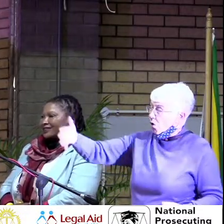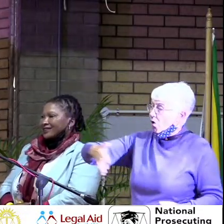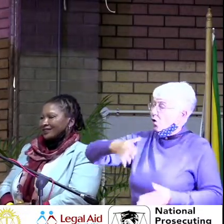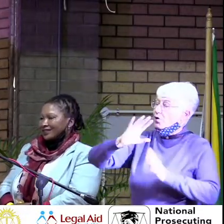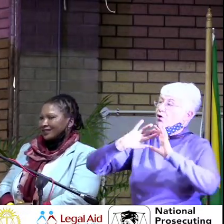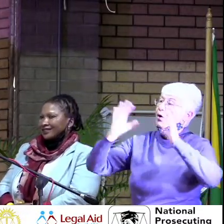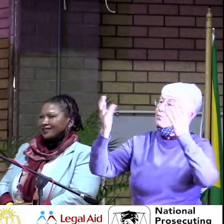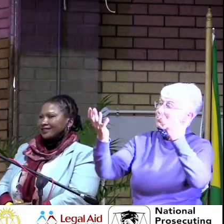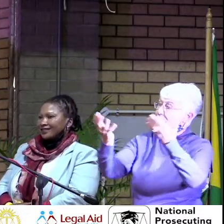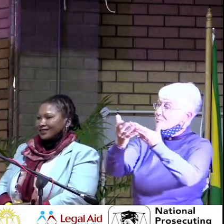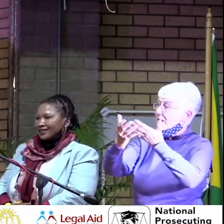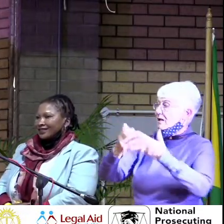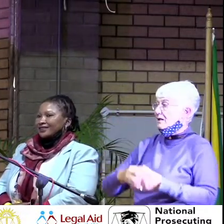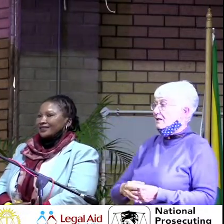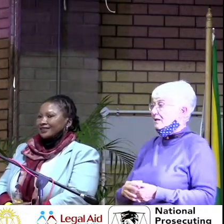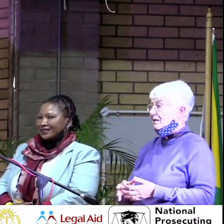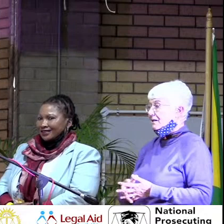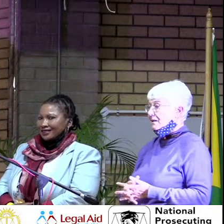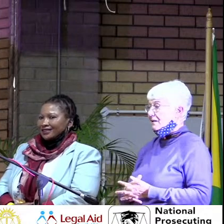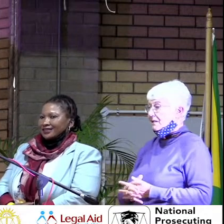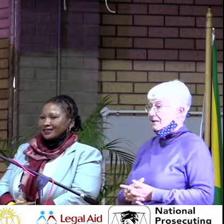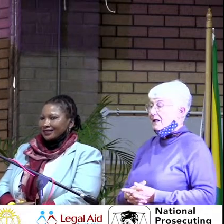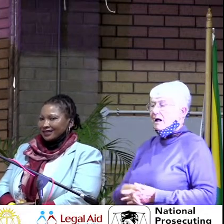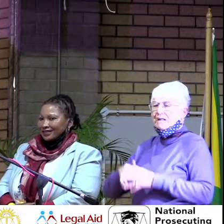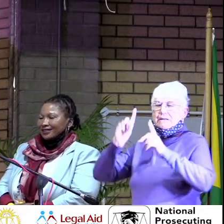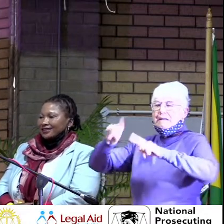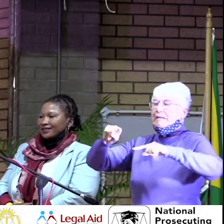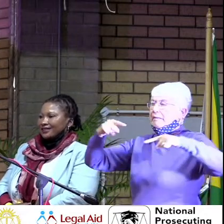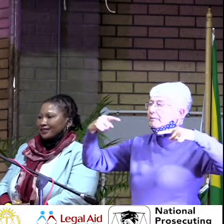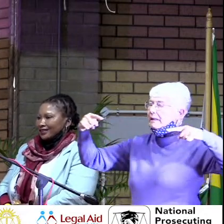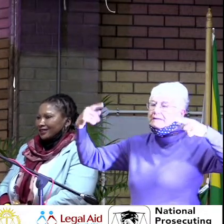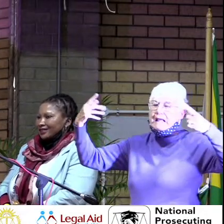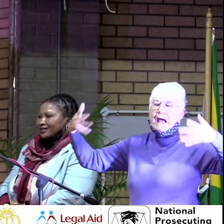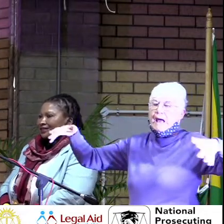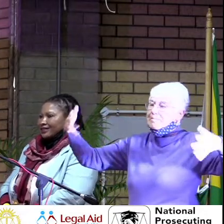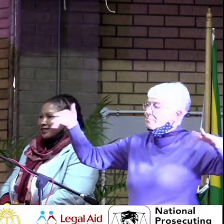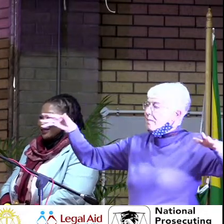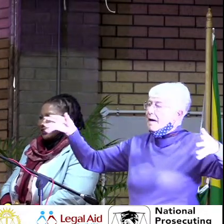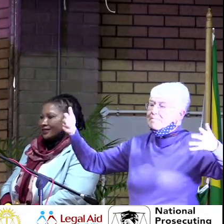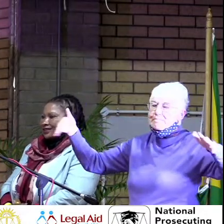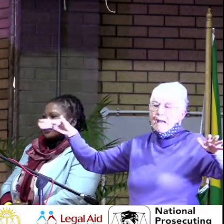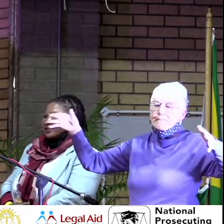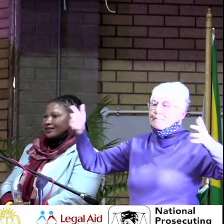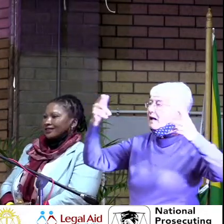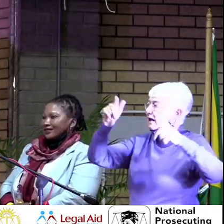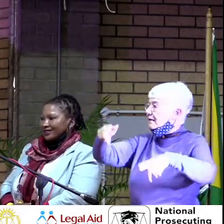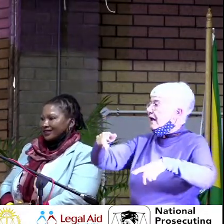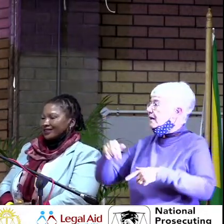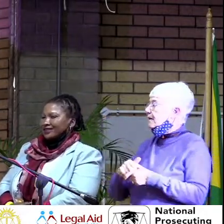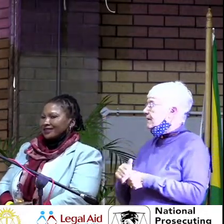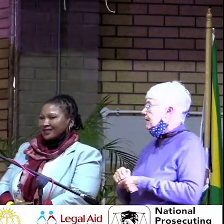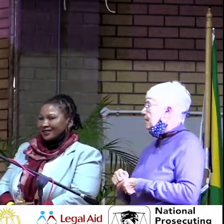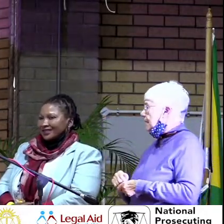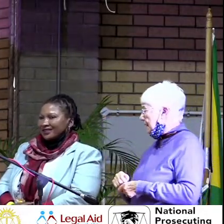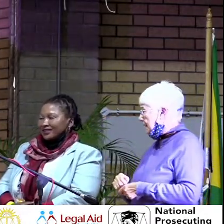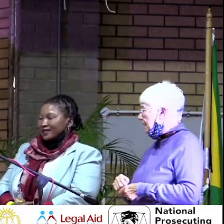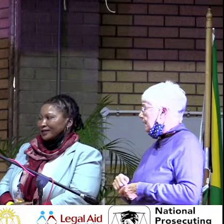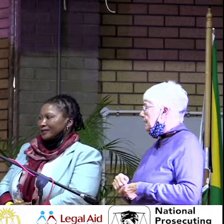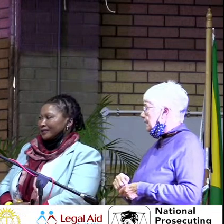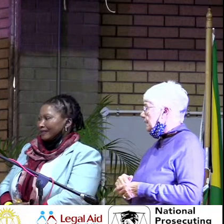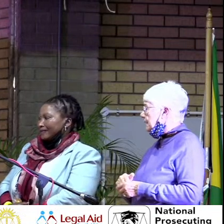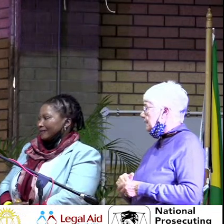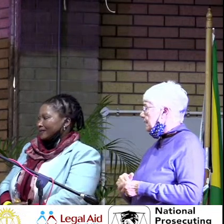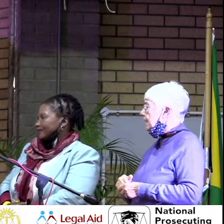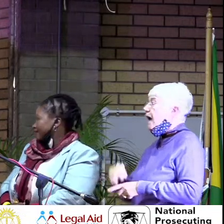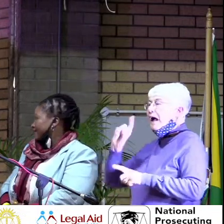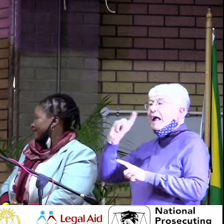community. So many things are happening in this community. So we are trusting and we are hoping that everything